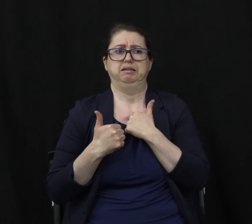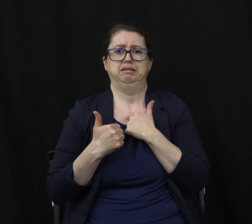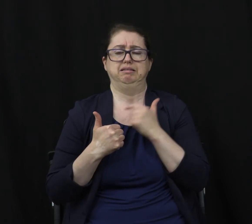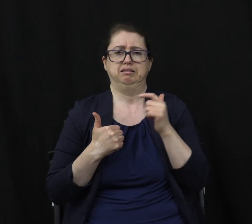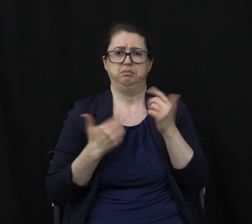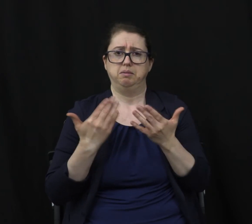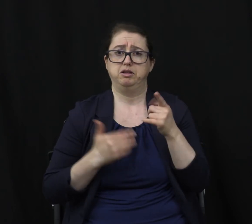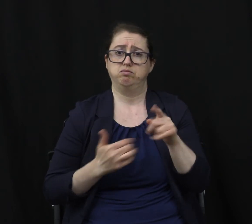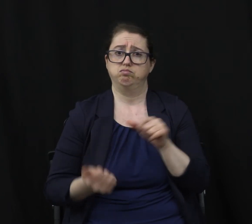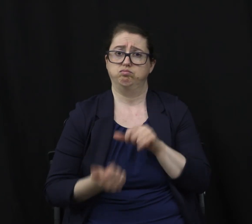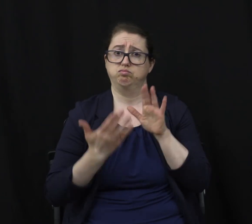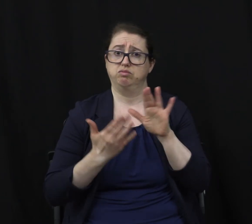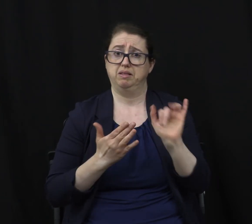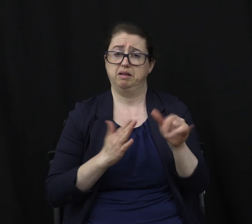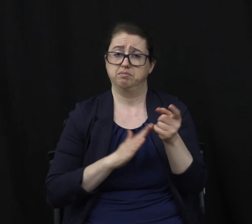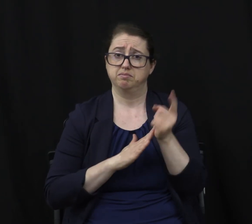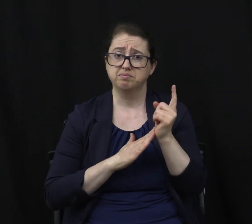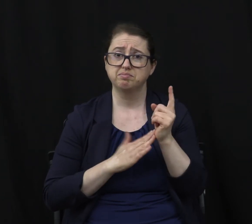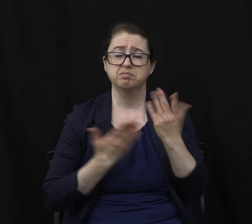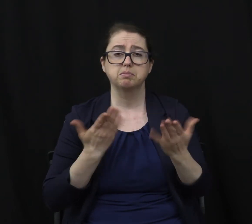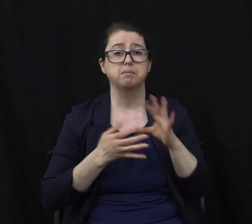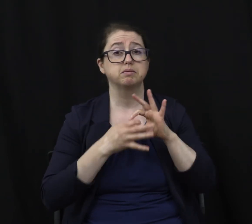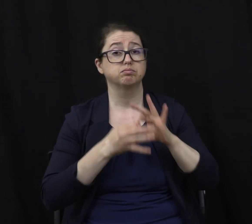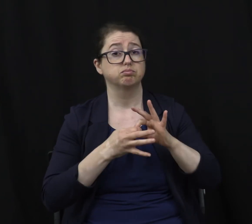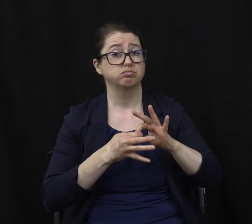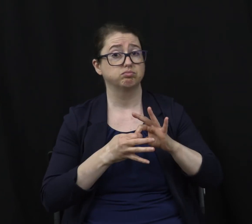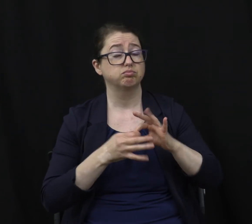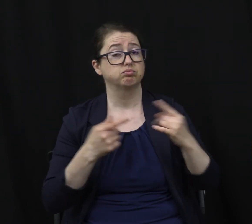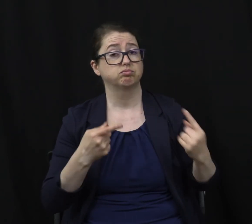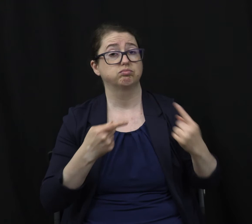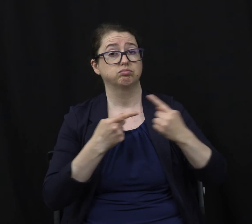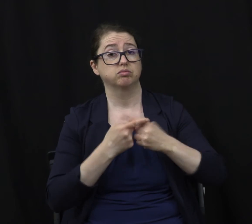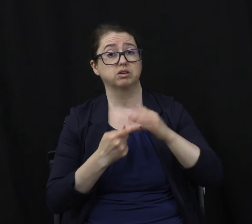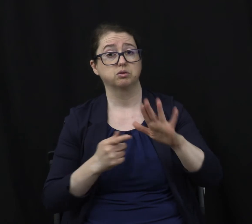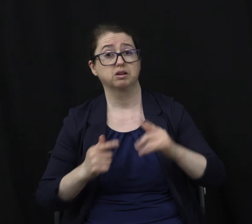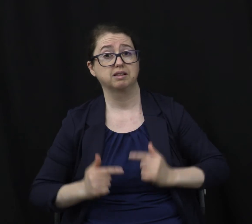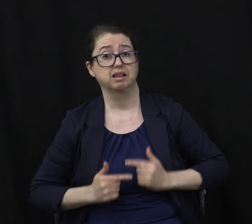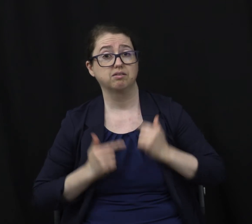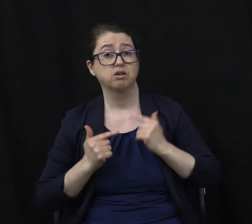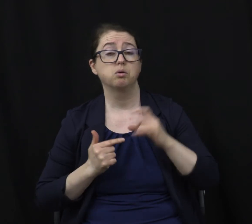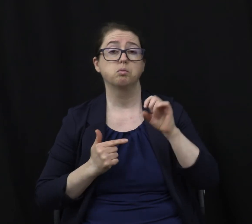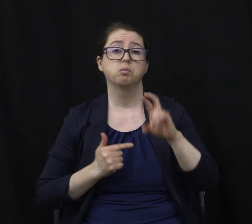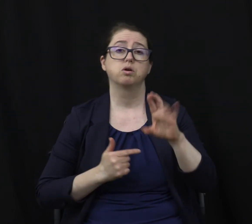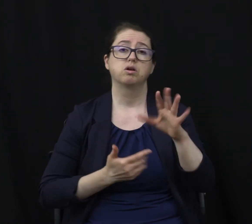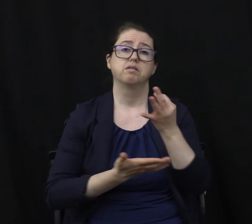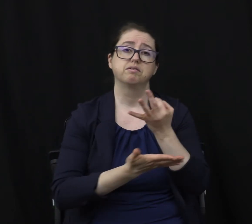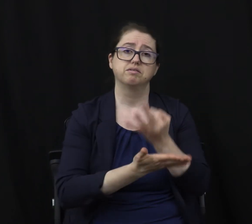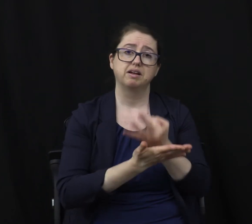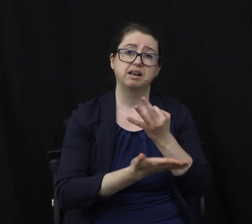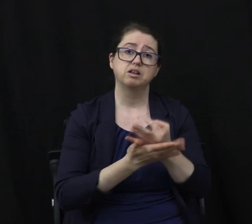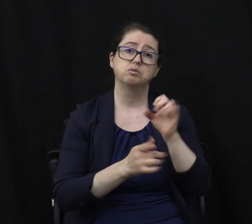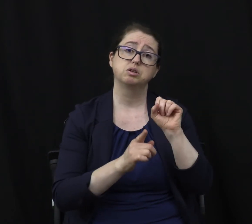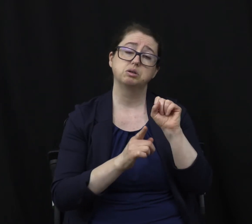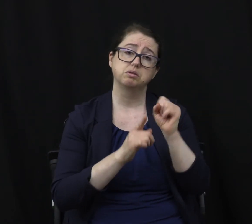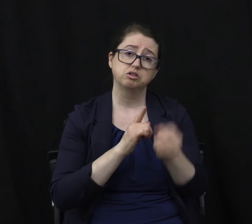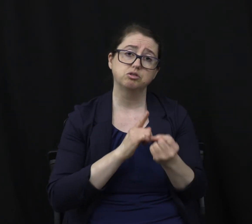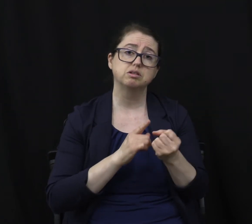a relationship conflict in your life, or your financial situation has seen better